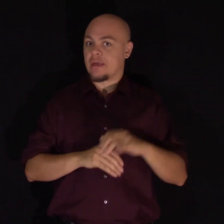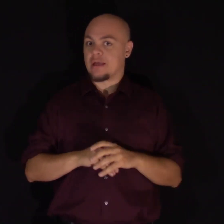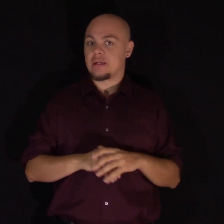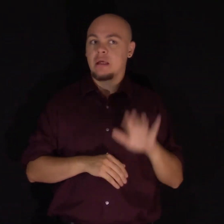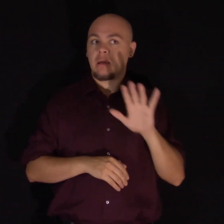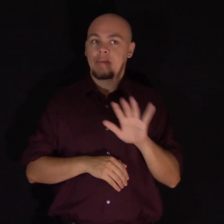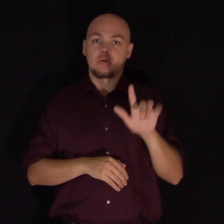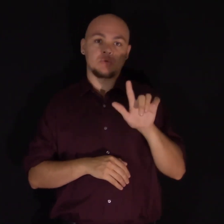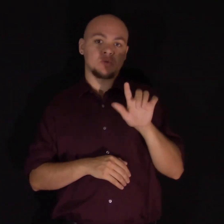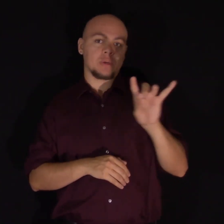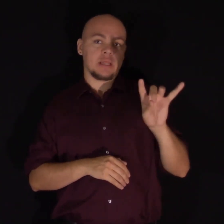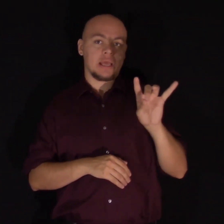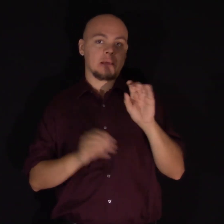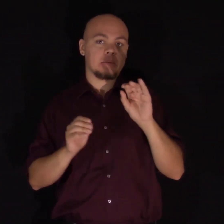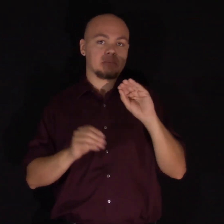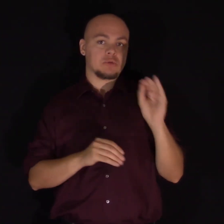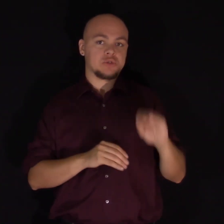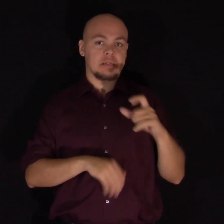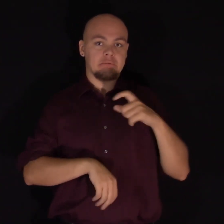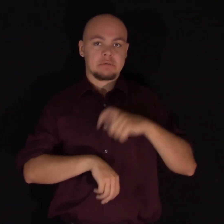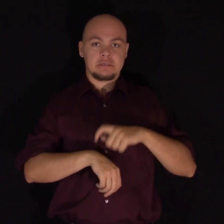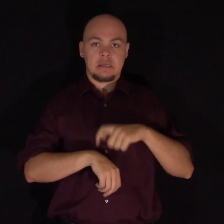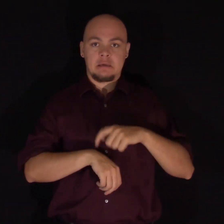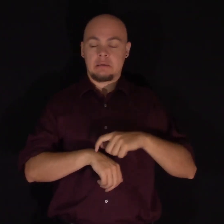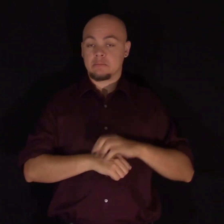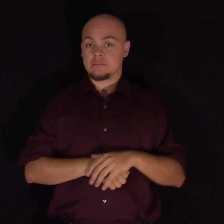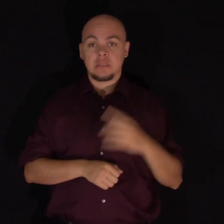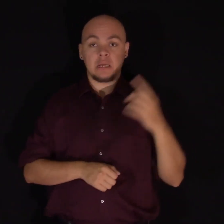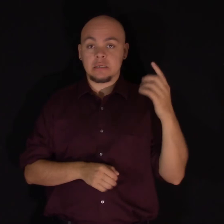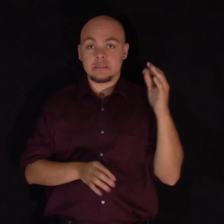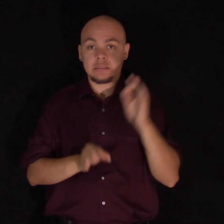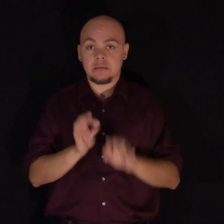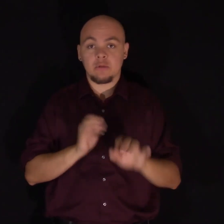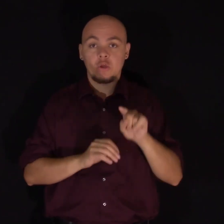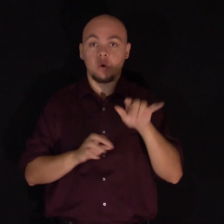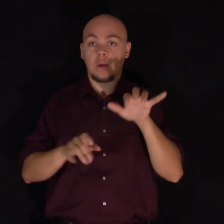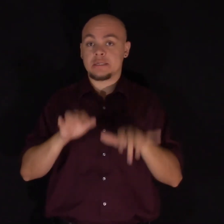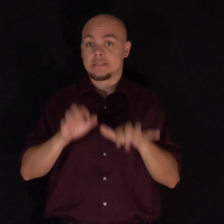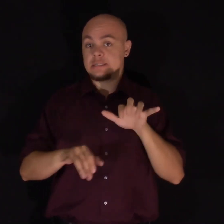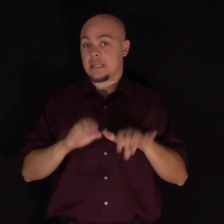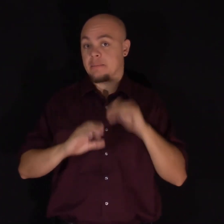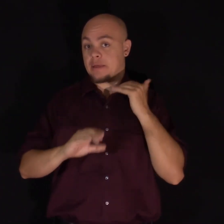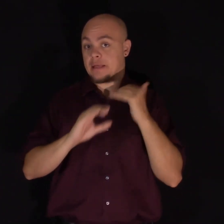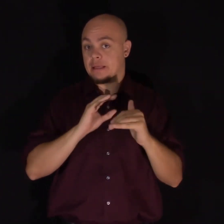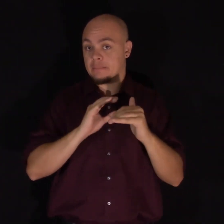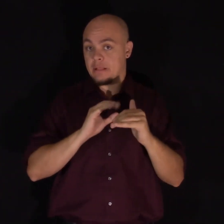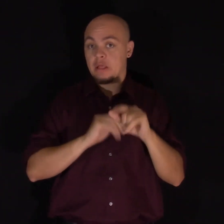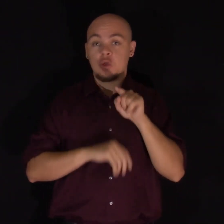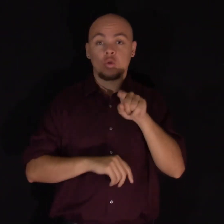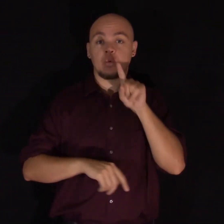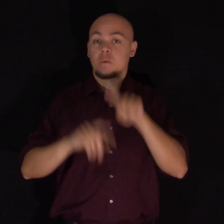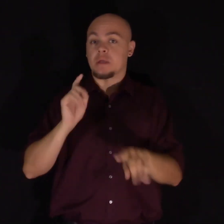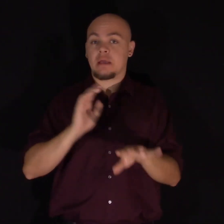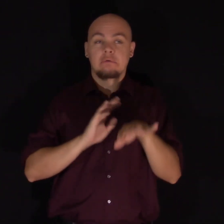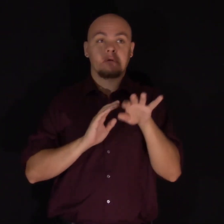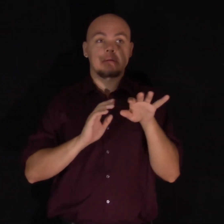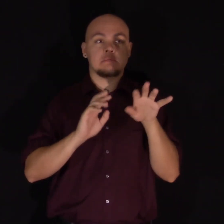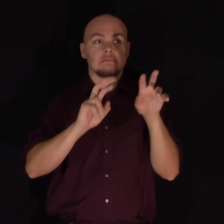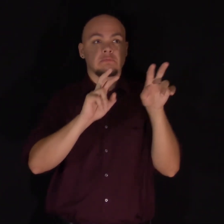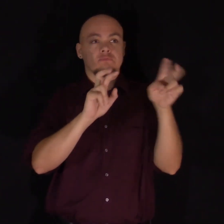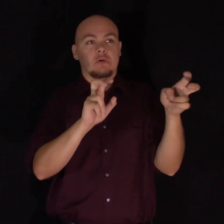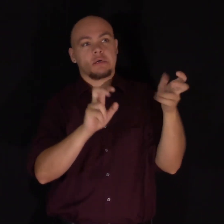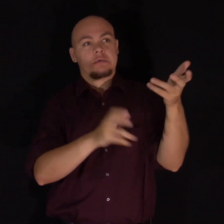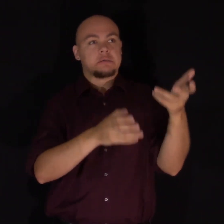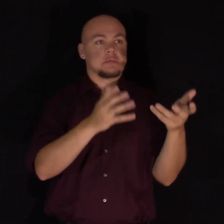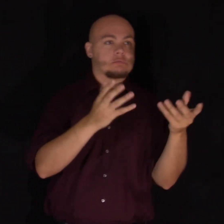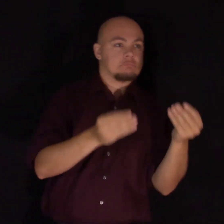28% of the time. And so this is, it's something as simple as you're typing up an email, and you can't find a way to phrase something because it's very